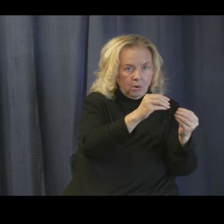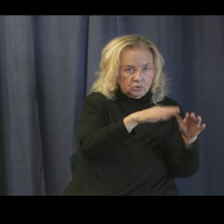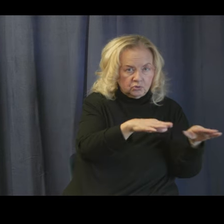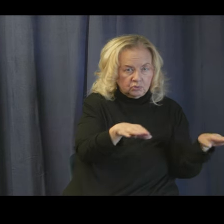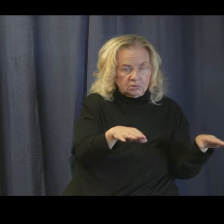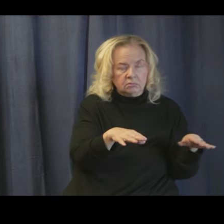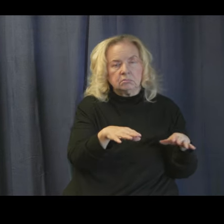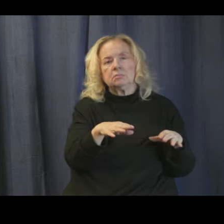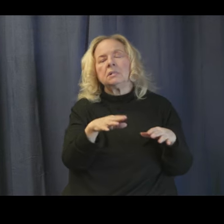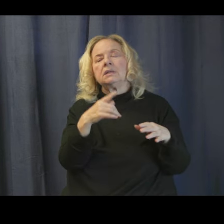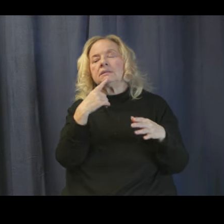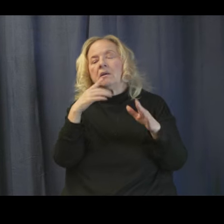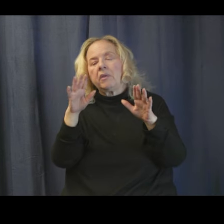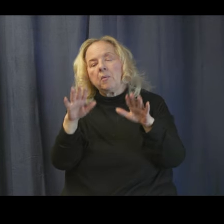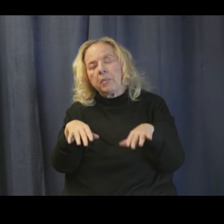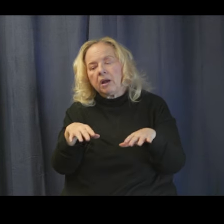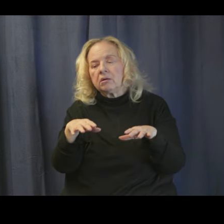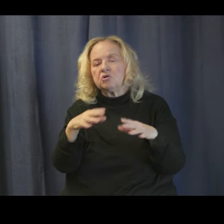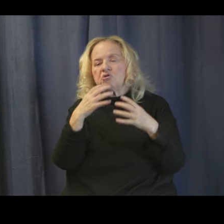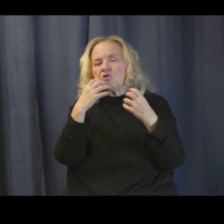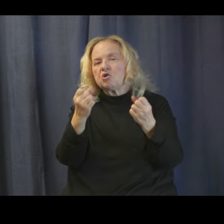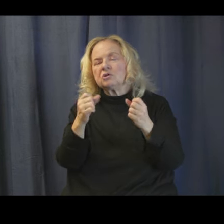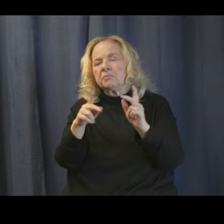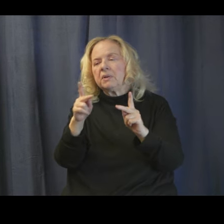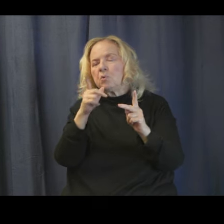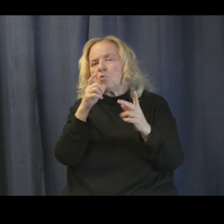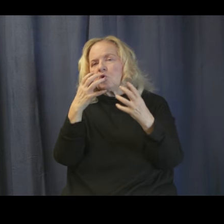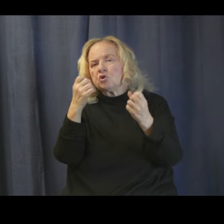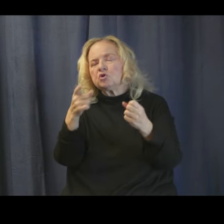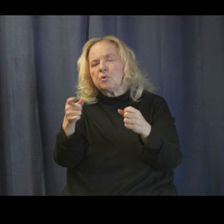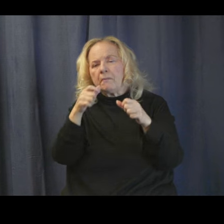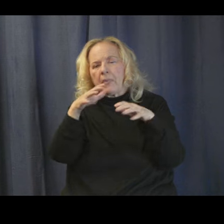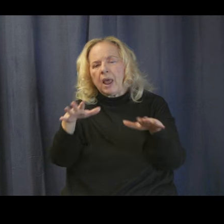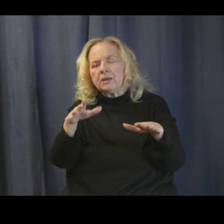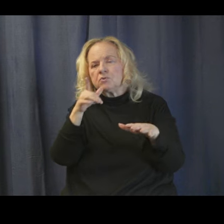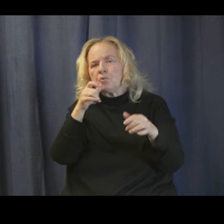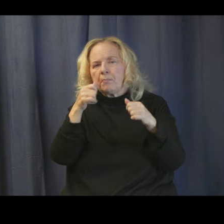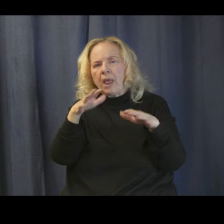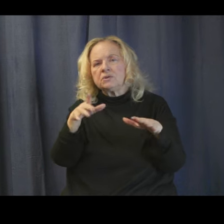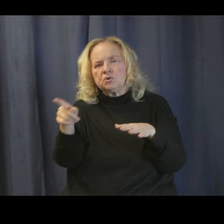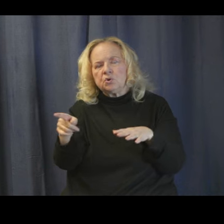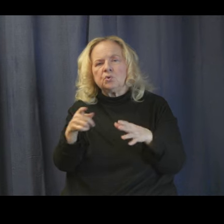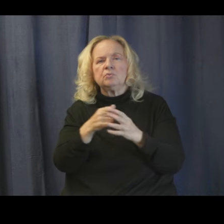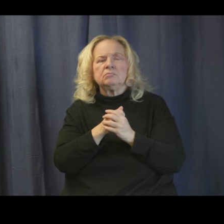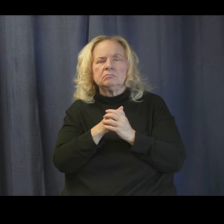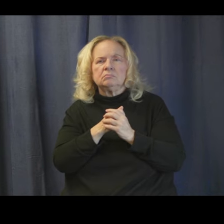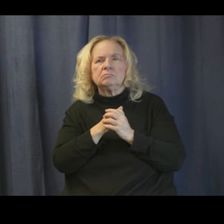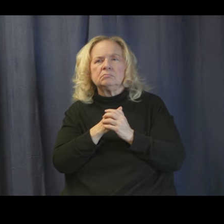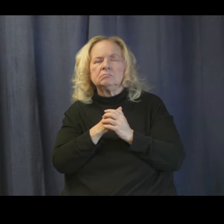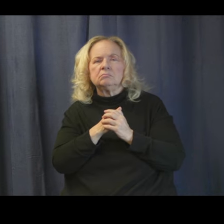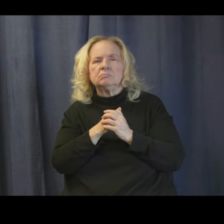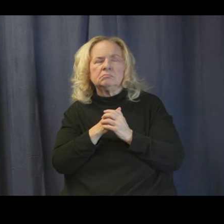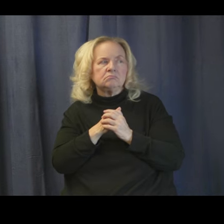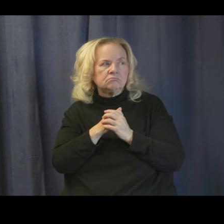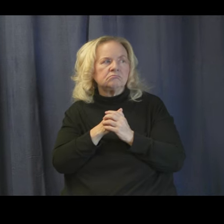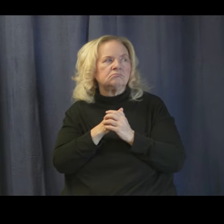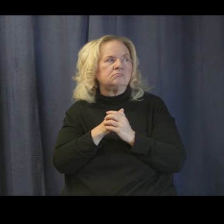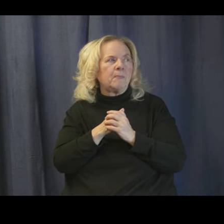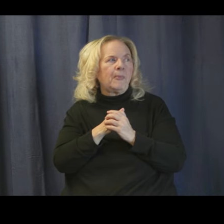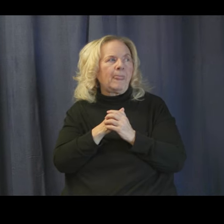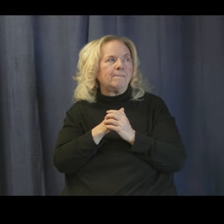says, let your mother's sons bow down to you. Curse everyone that curses you, and blessed be he that blesses